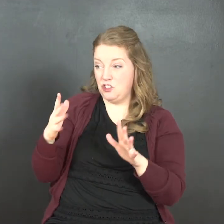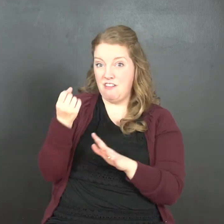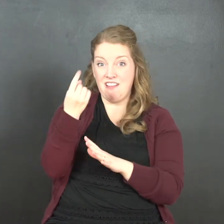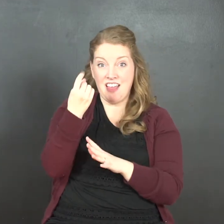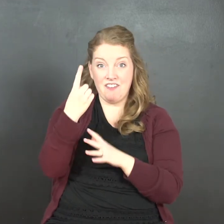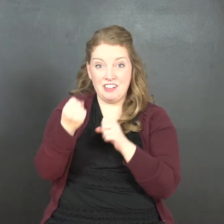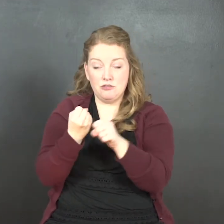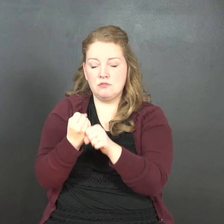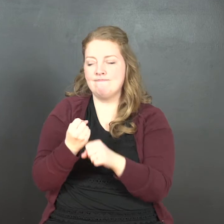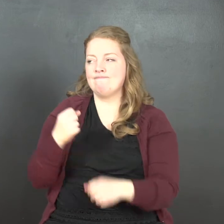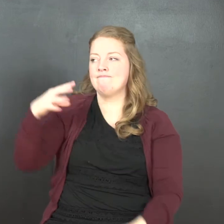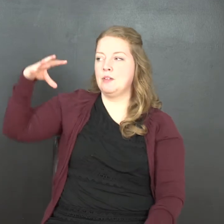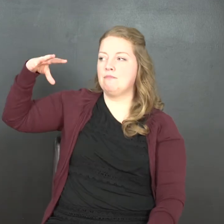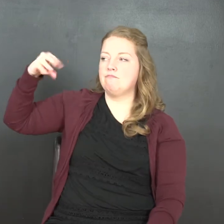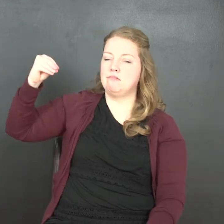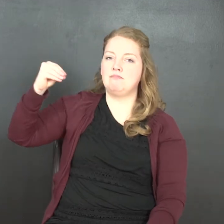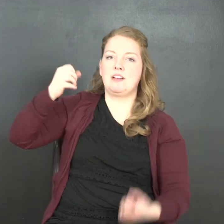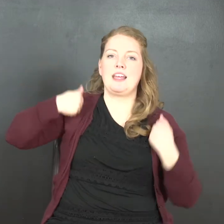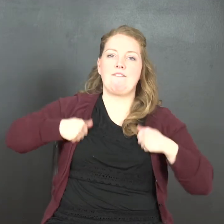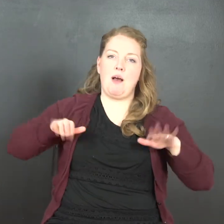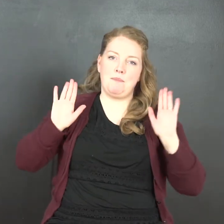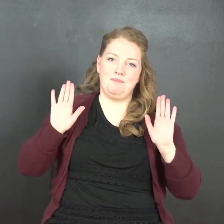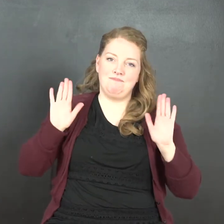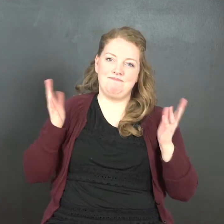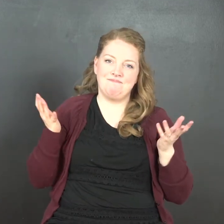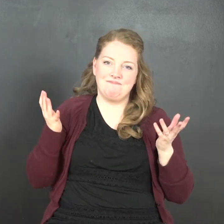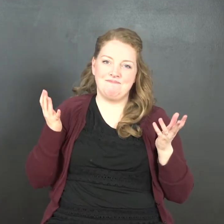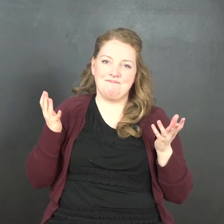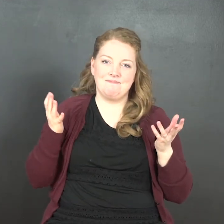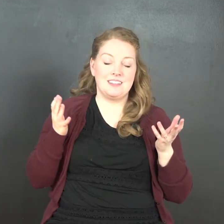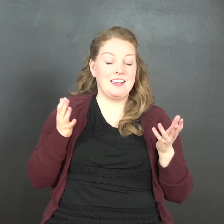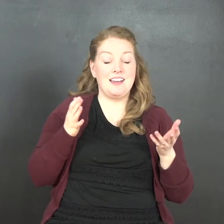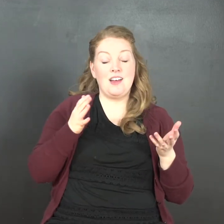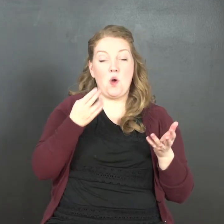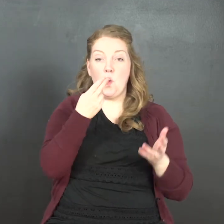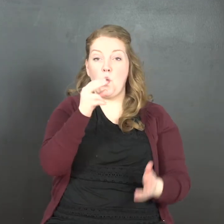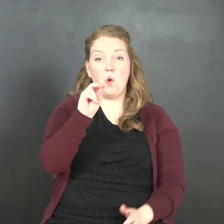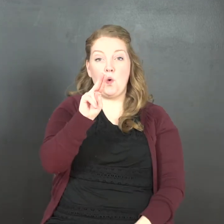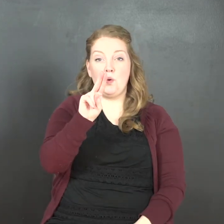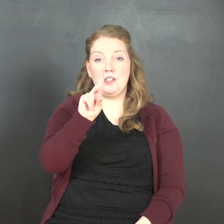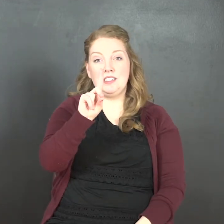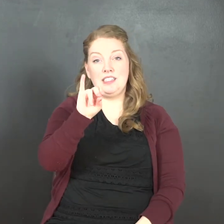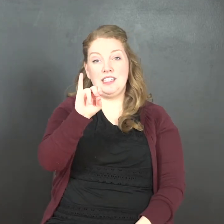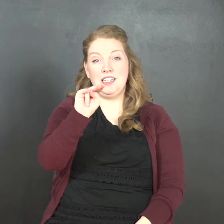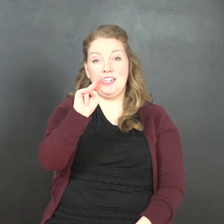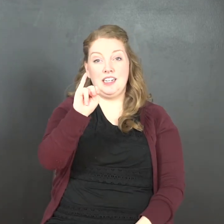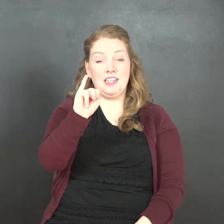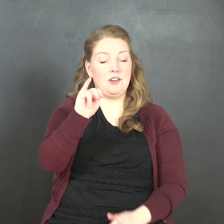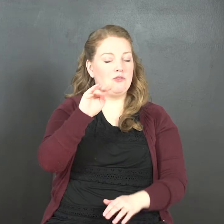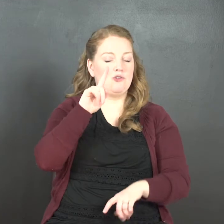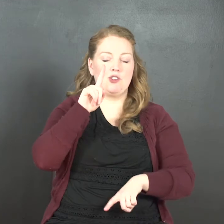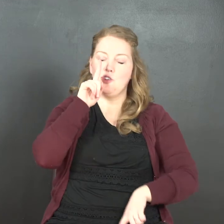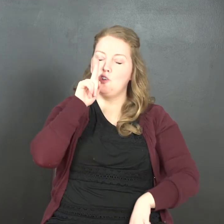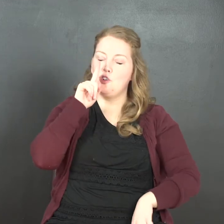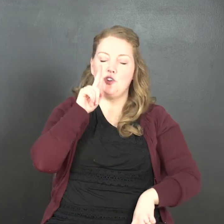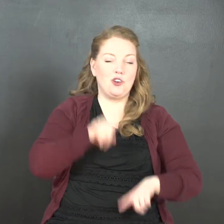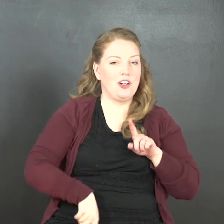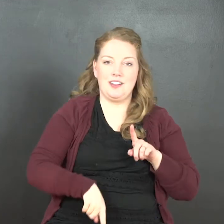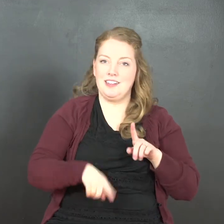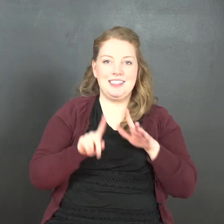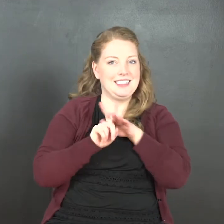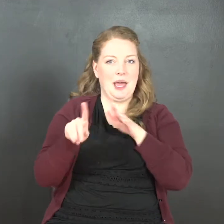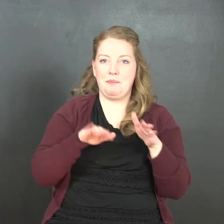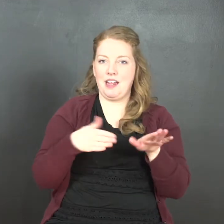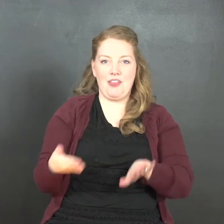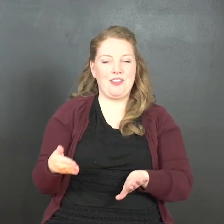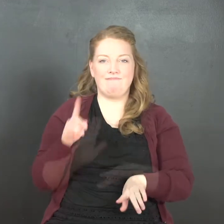not escape. Now listen to me. Death also laid his hands on Jesus. It put him in a tomb. There's a stone in the